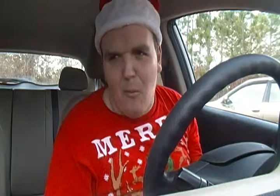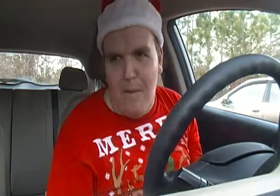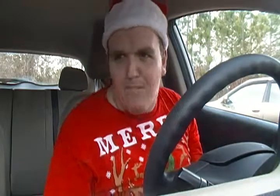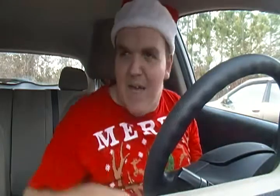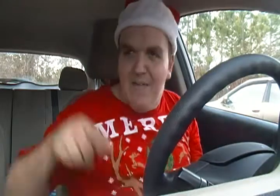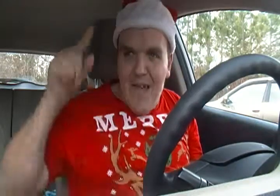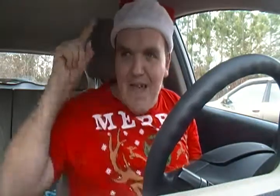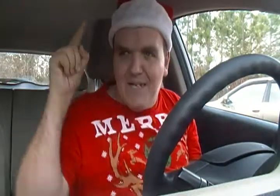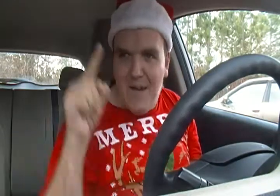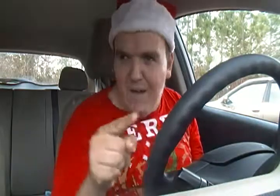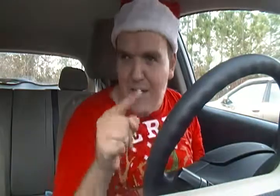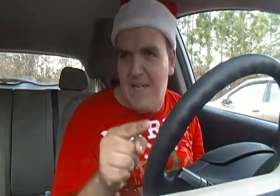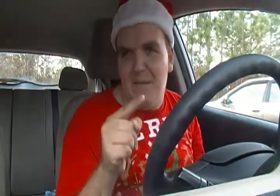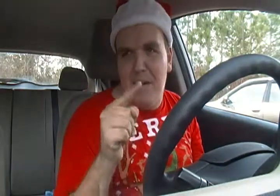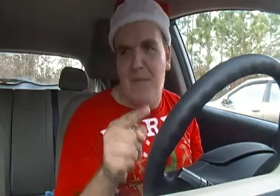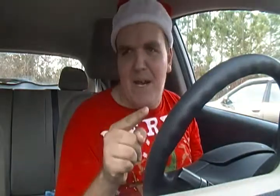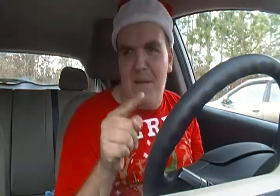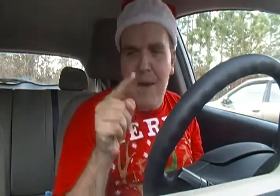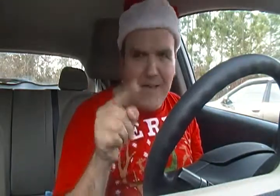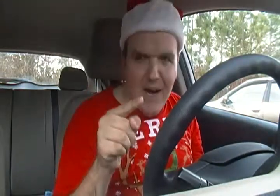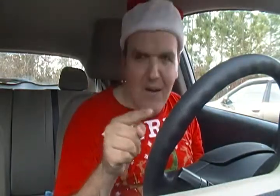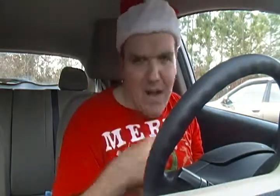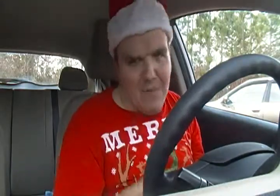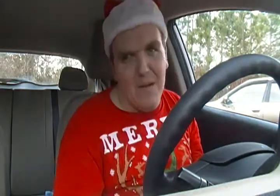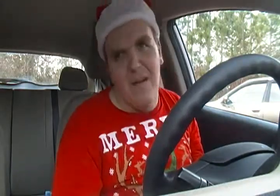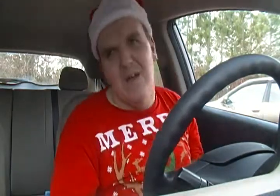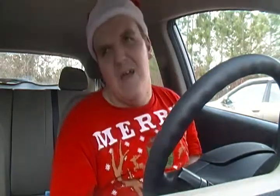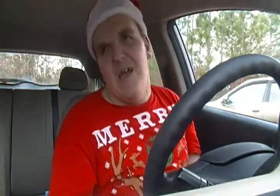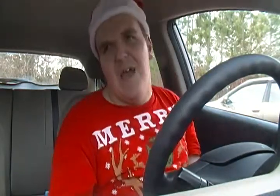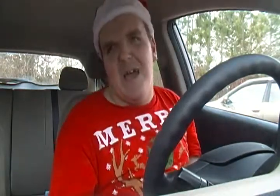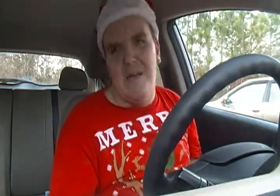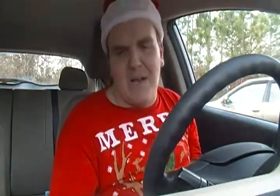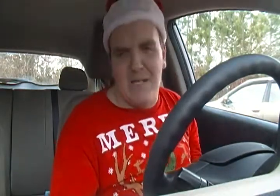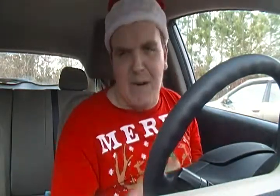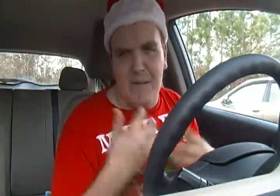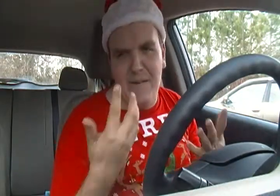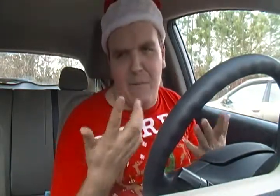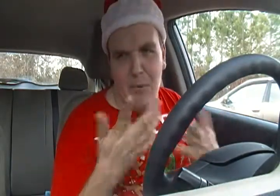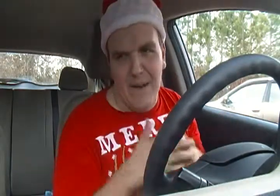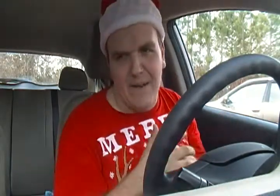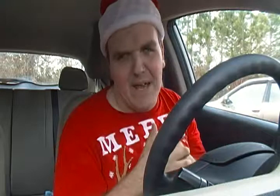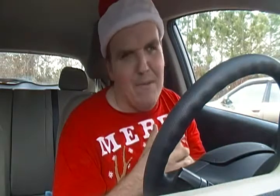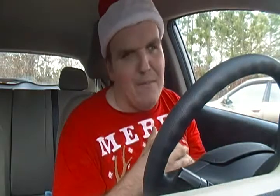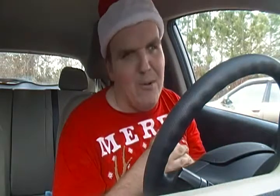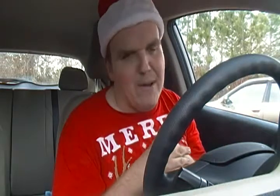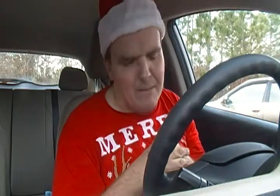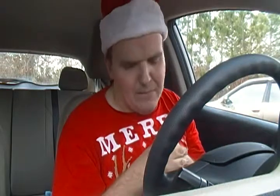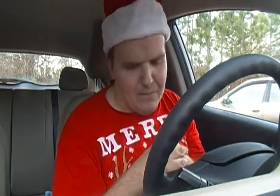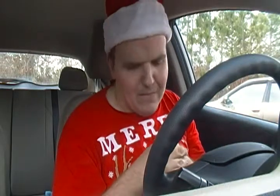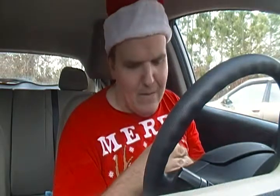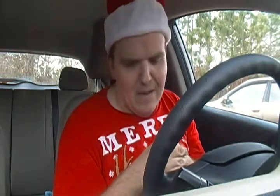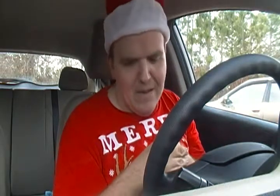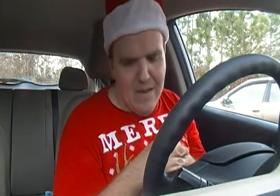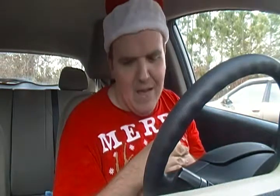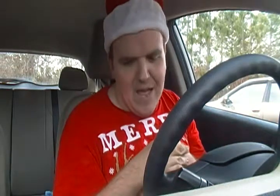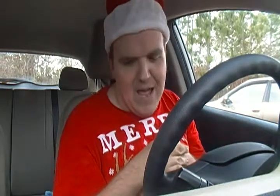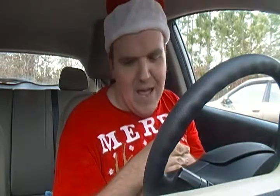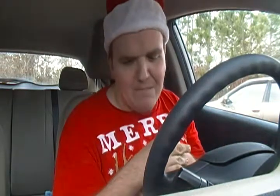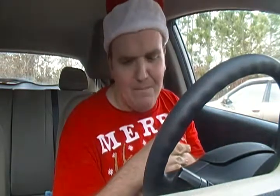of what that is the ugliest lamp i've seen in my entire life and because the mom ends up breaking the lamp in the movie and